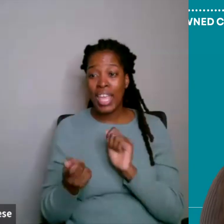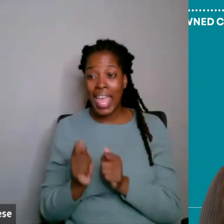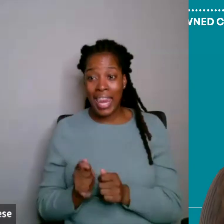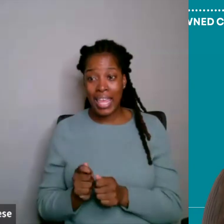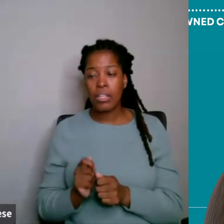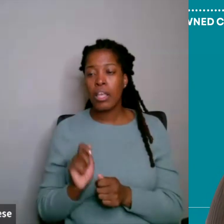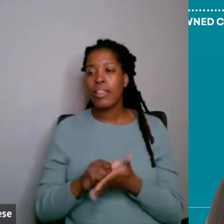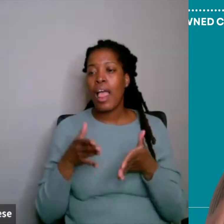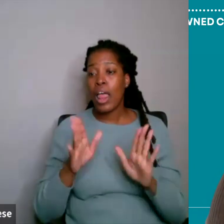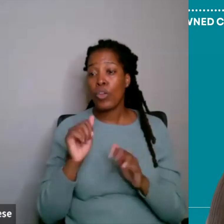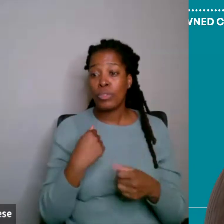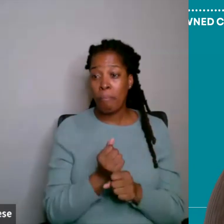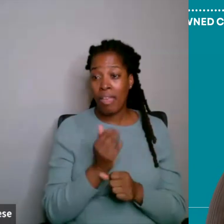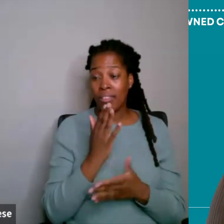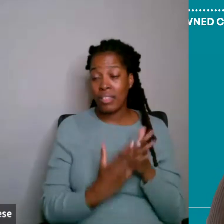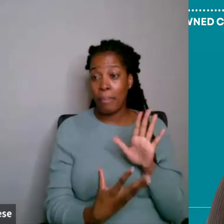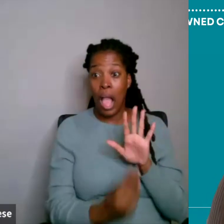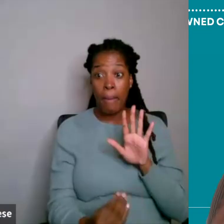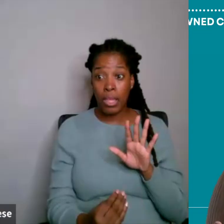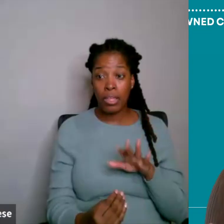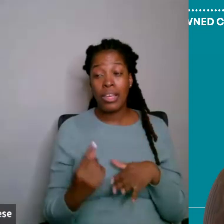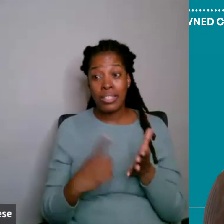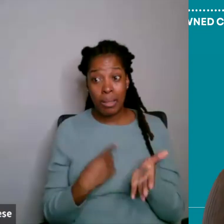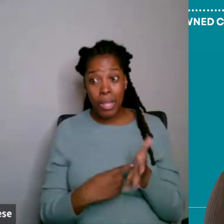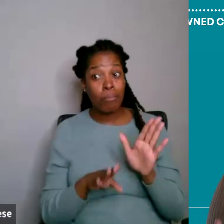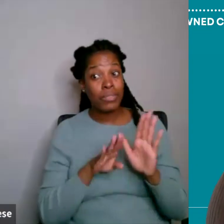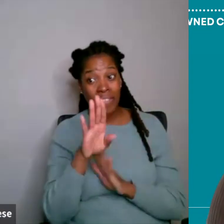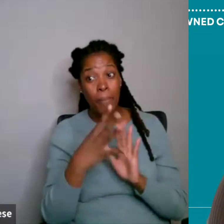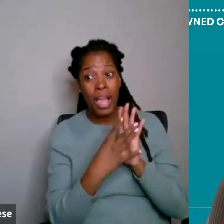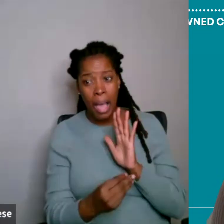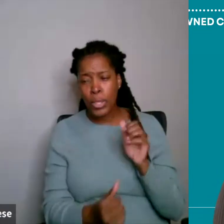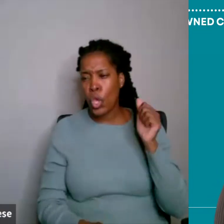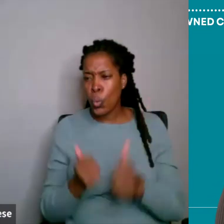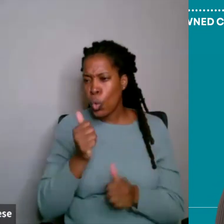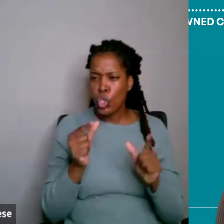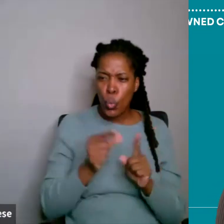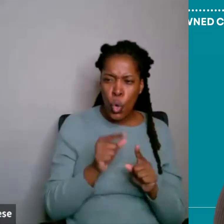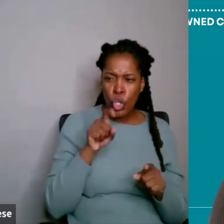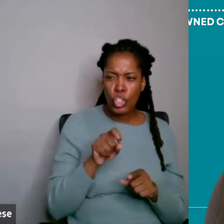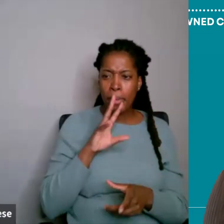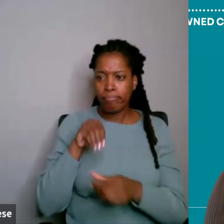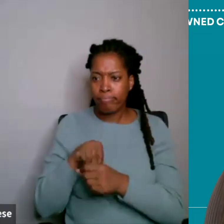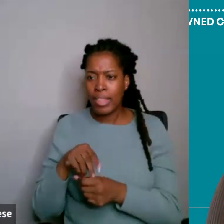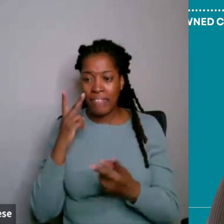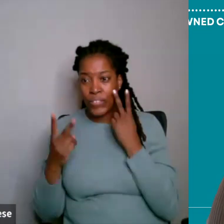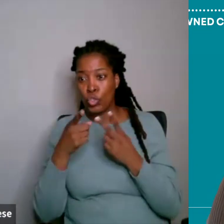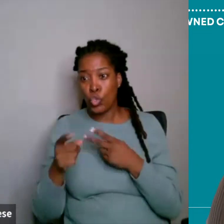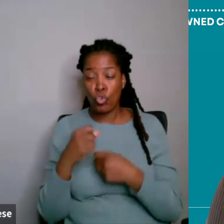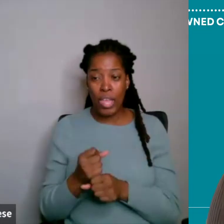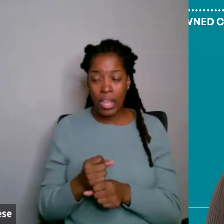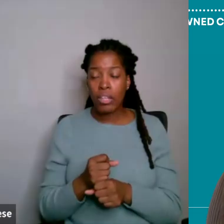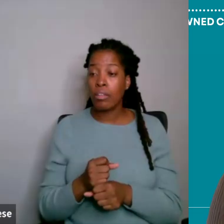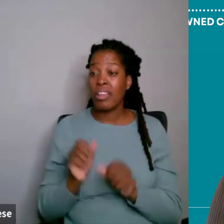with copy. Sometimes just developing copy or figuring out which words should go on the visuals that you're creating. It has great